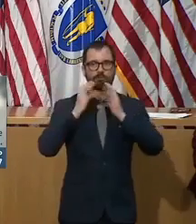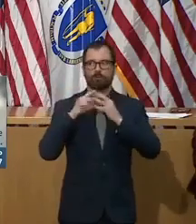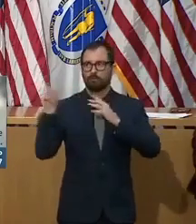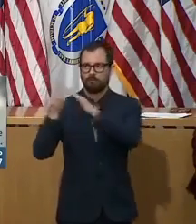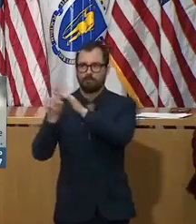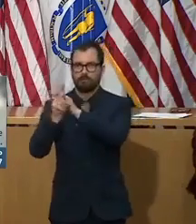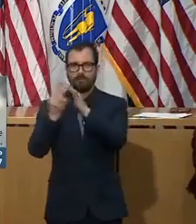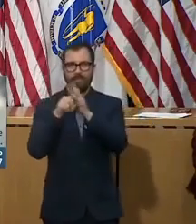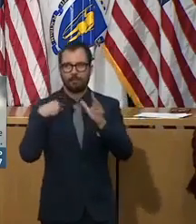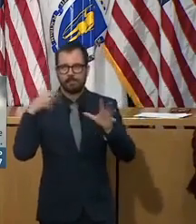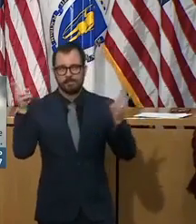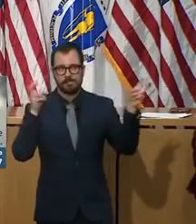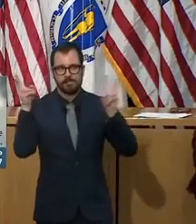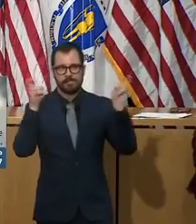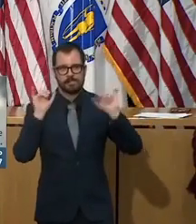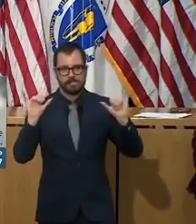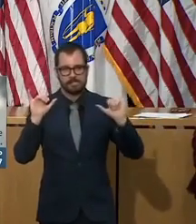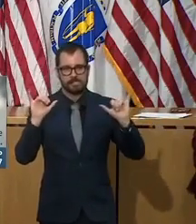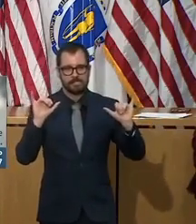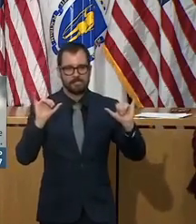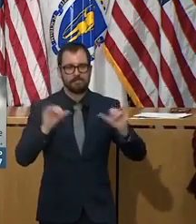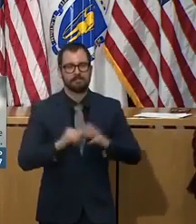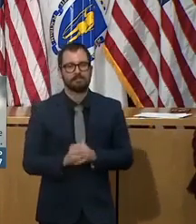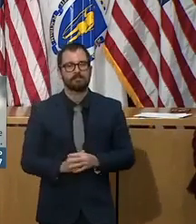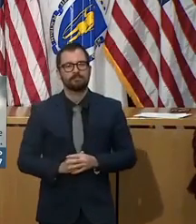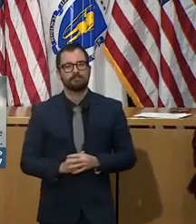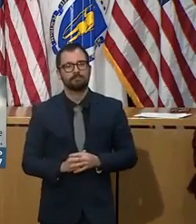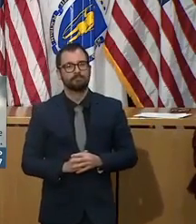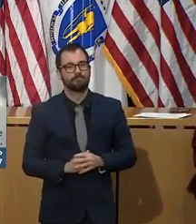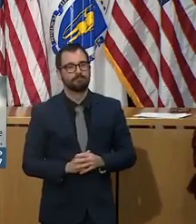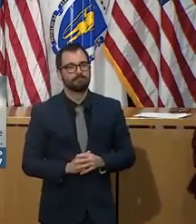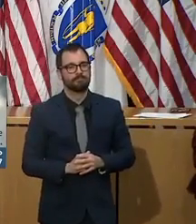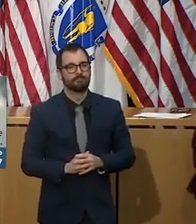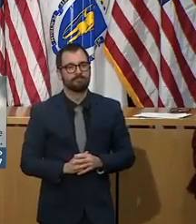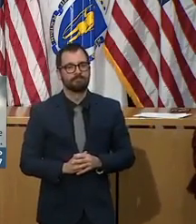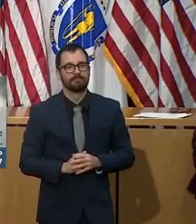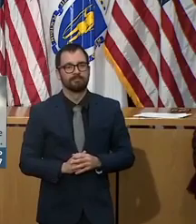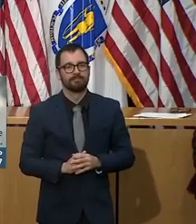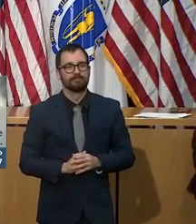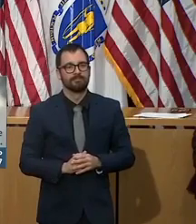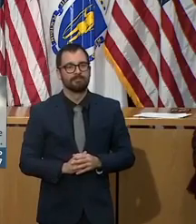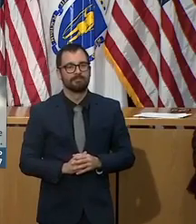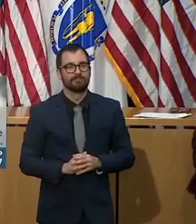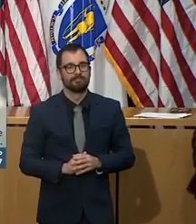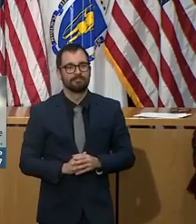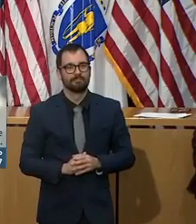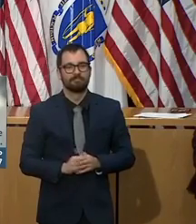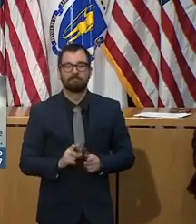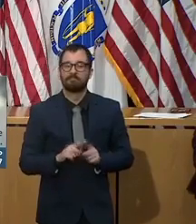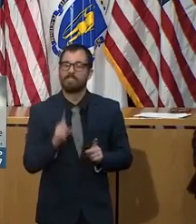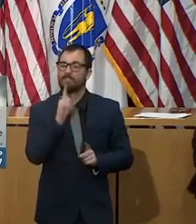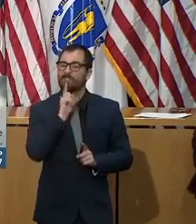so-called minimal restrictions. You said you don't have a crystal ball, you said it many times, but